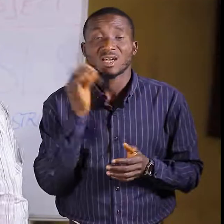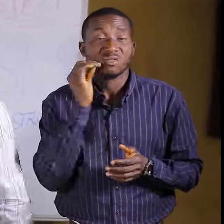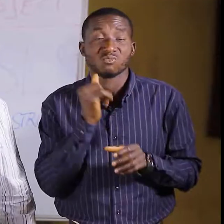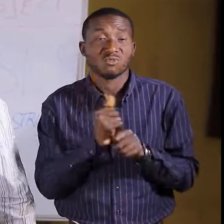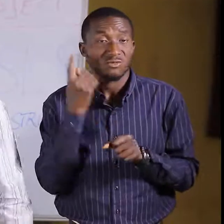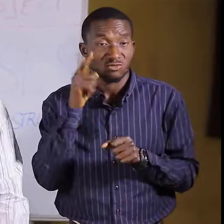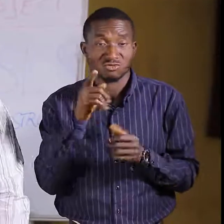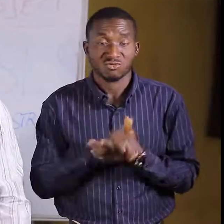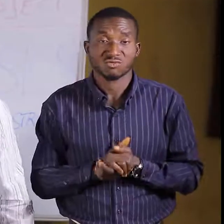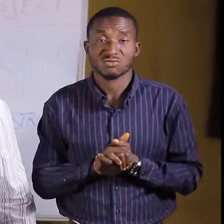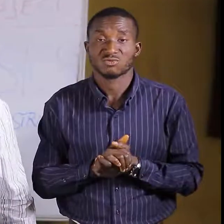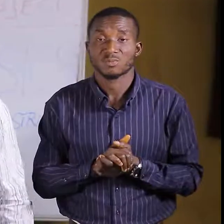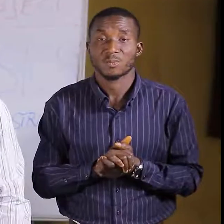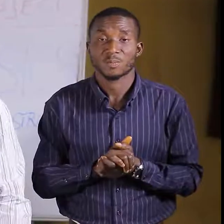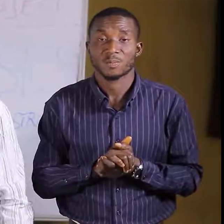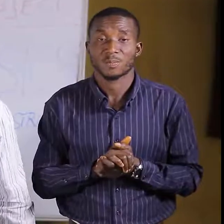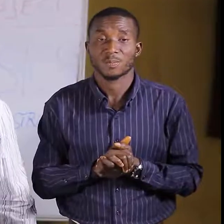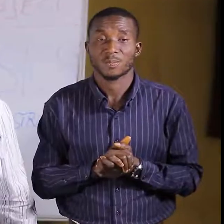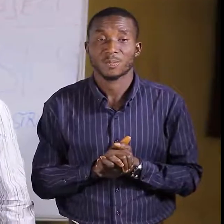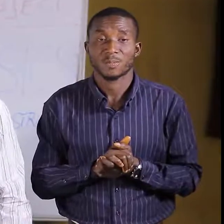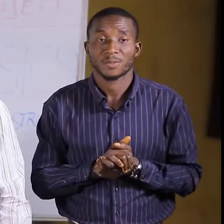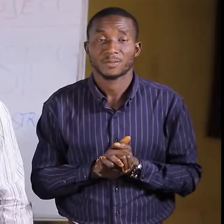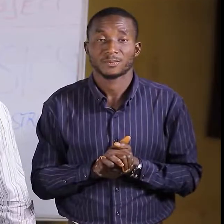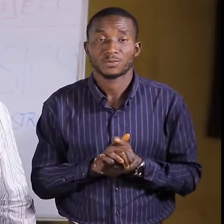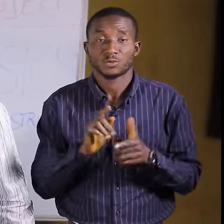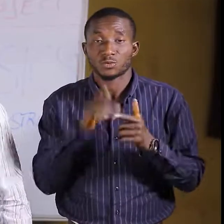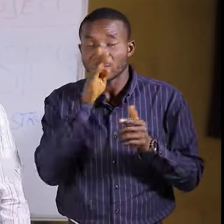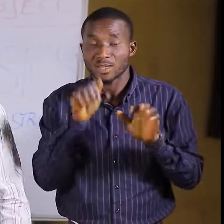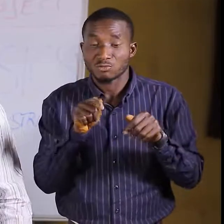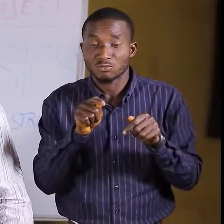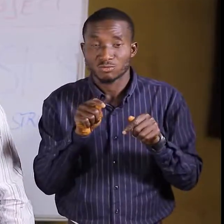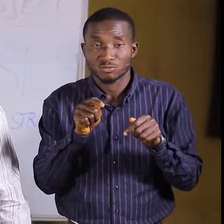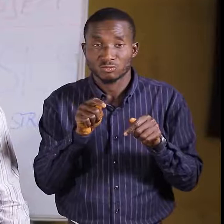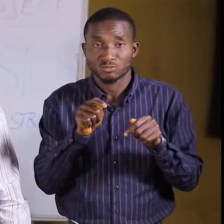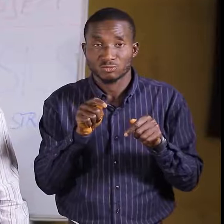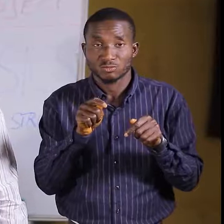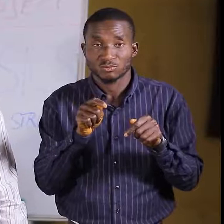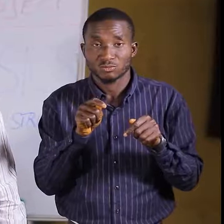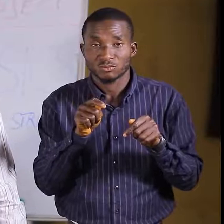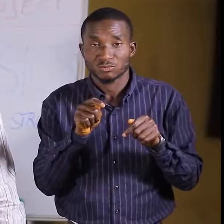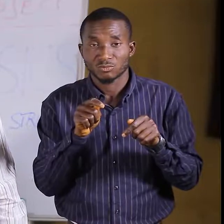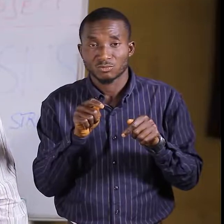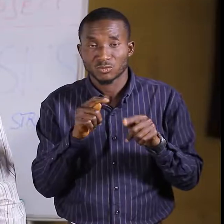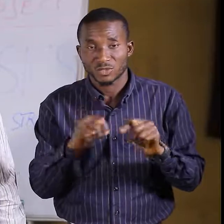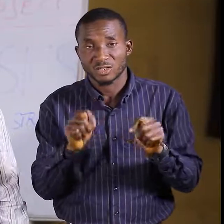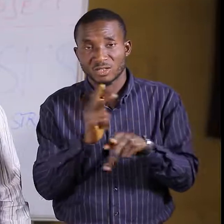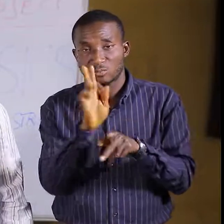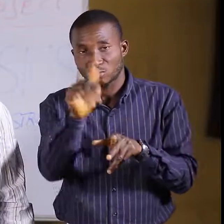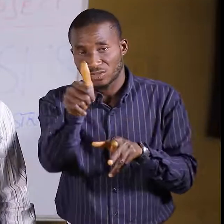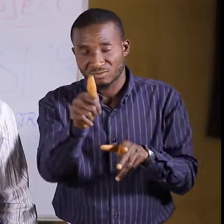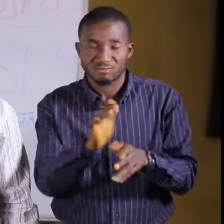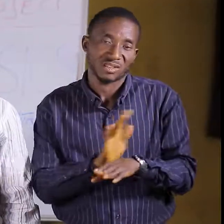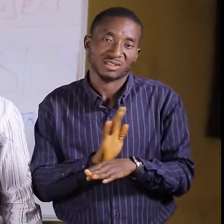assignment is here for you to be able to go through and keep yourself